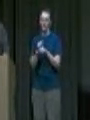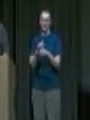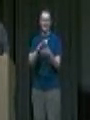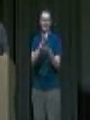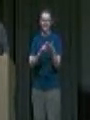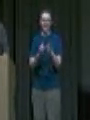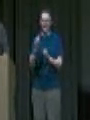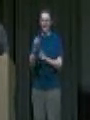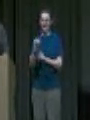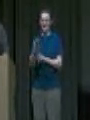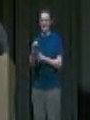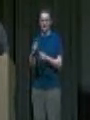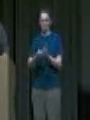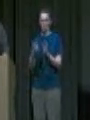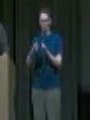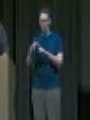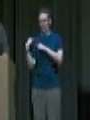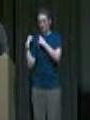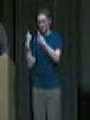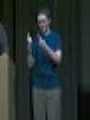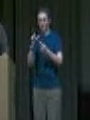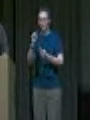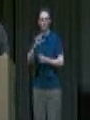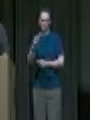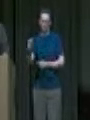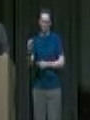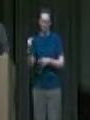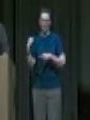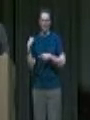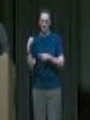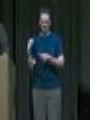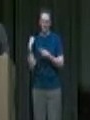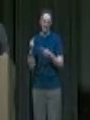removal since 2020. So we've been going along hand in